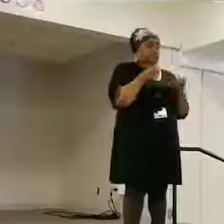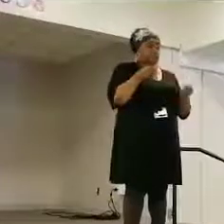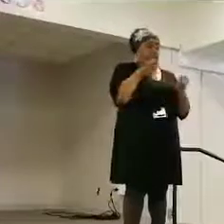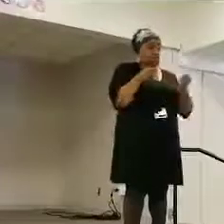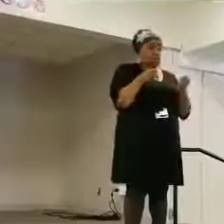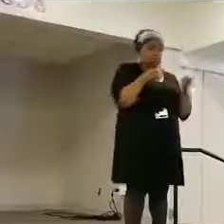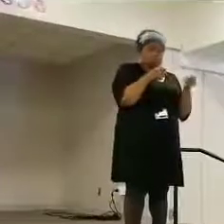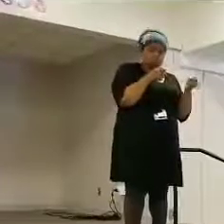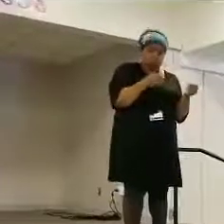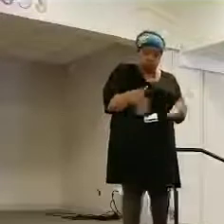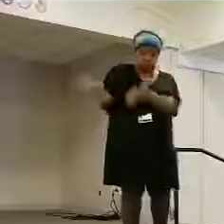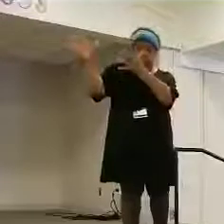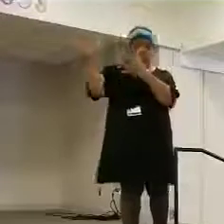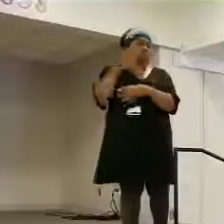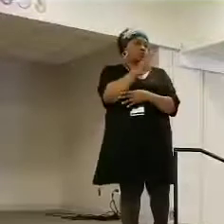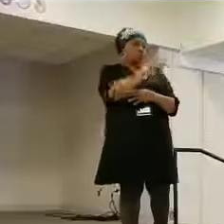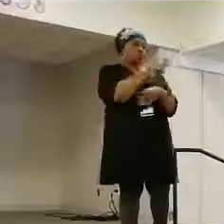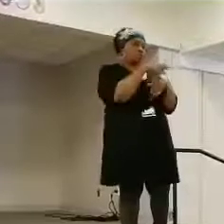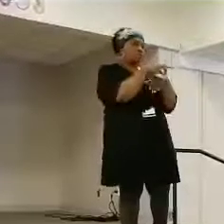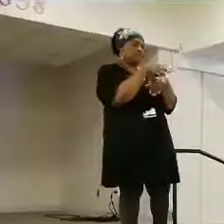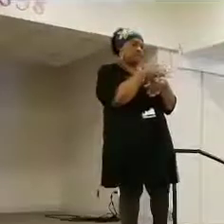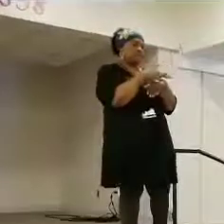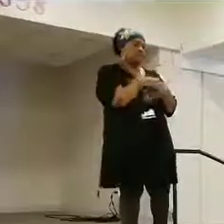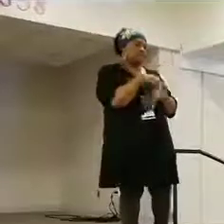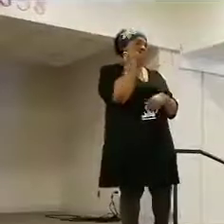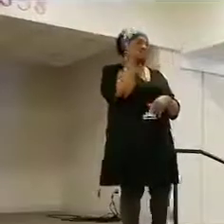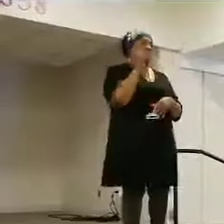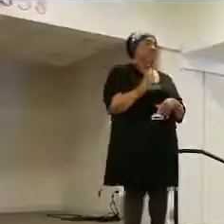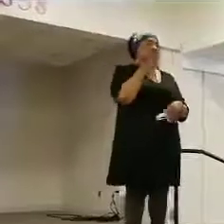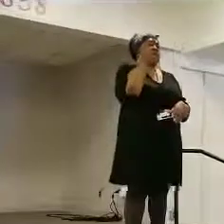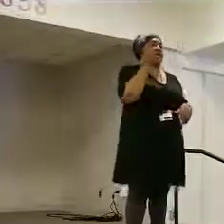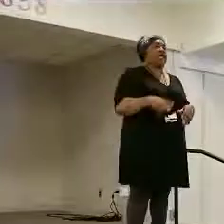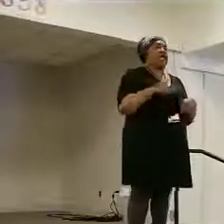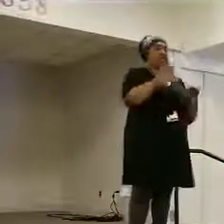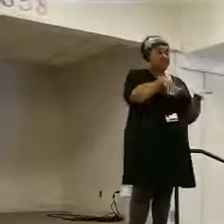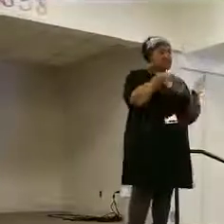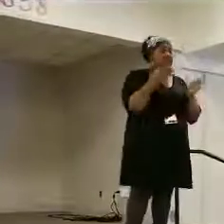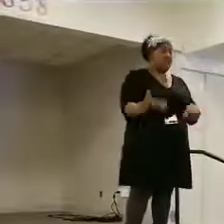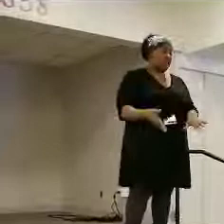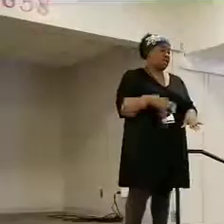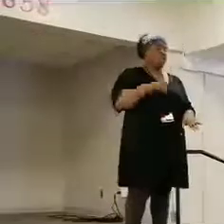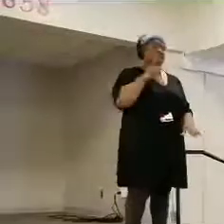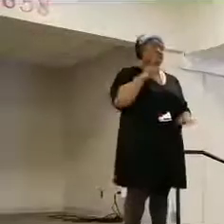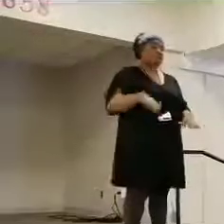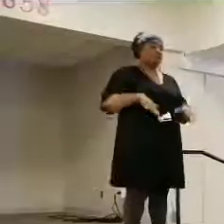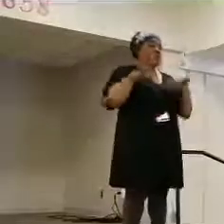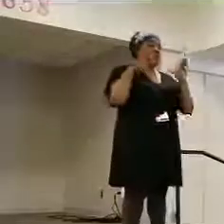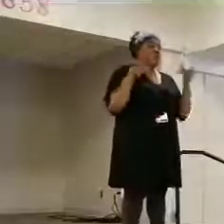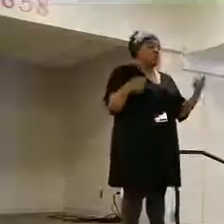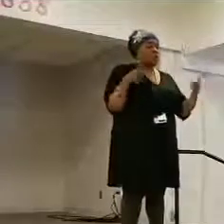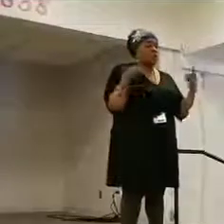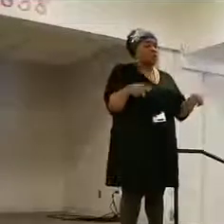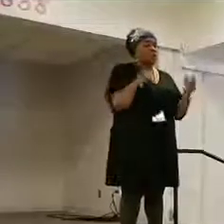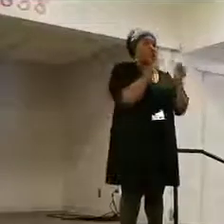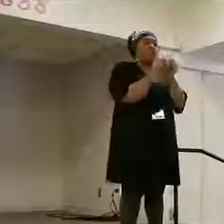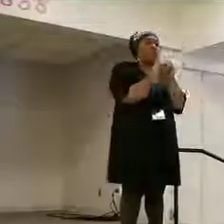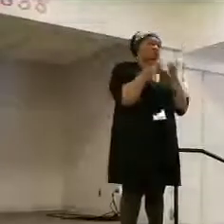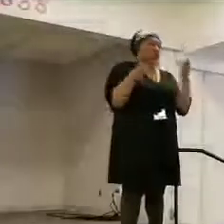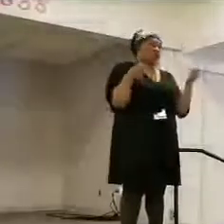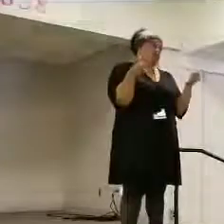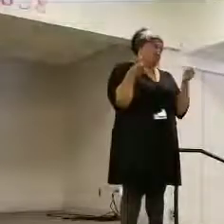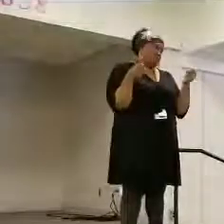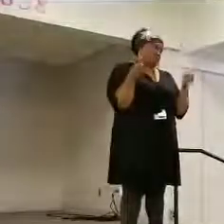This is why over half of the fatalities in floods occur with